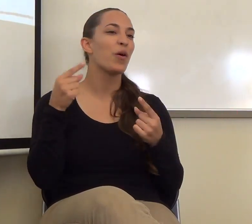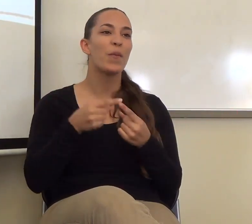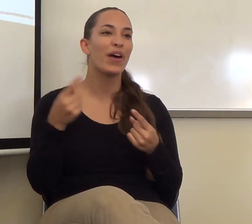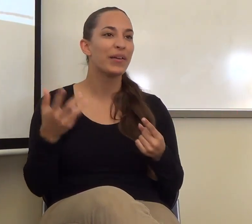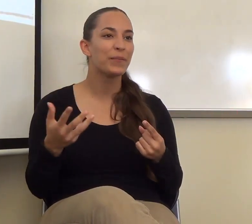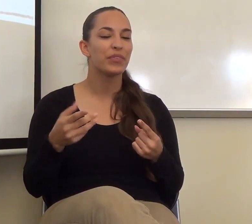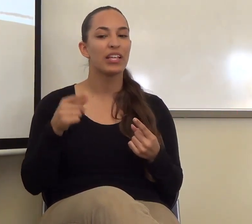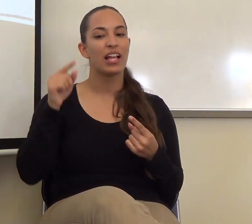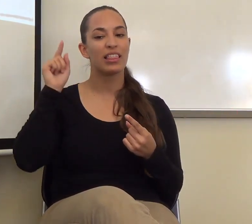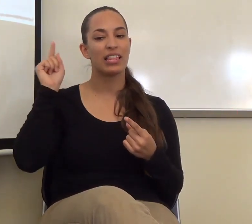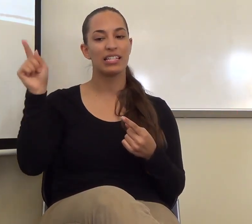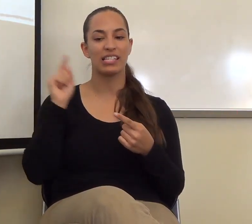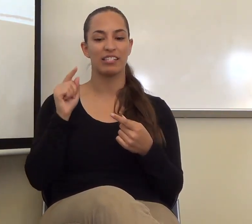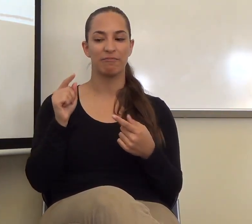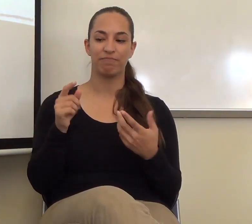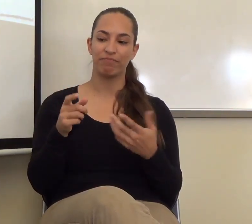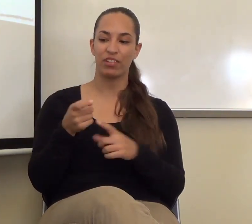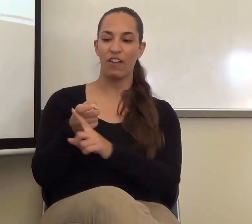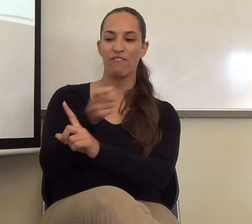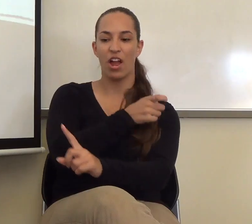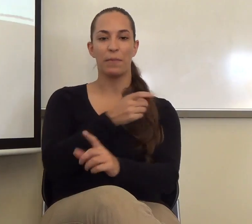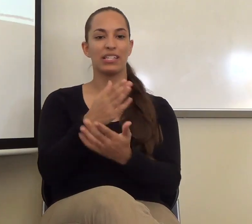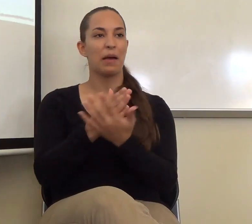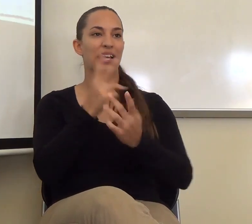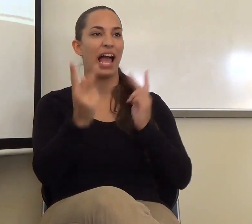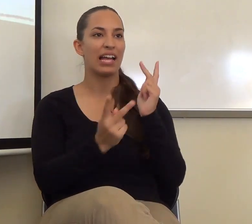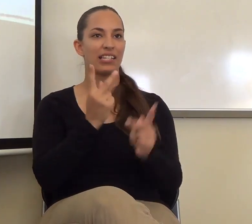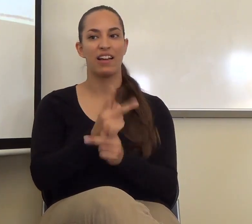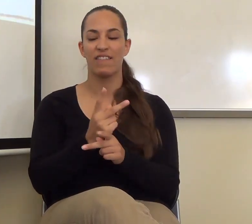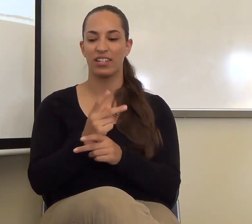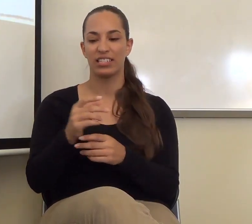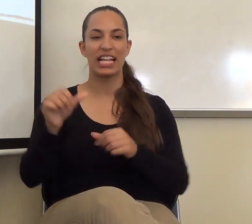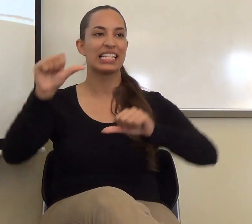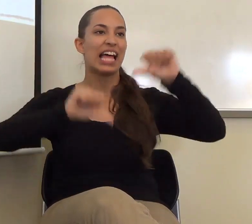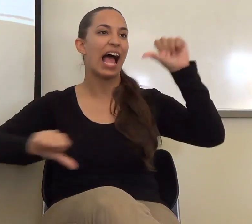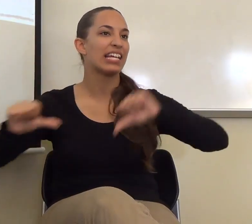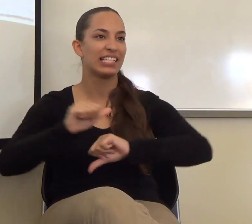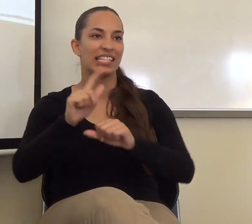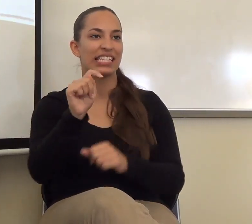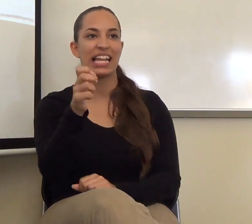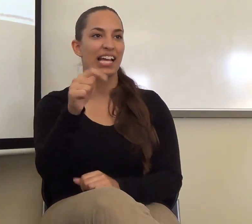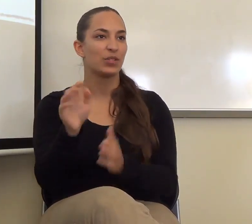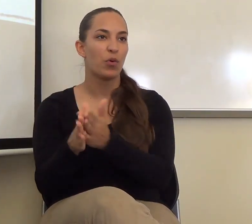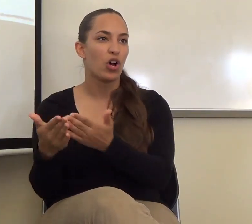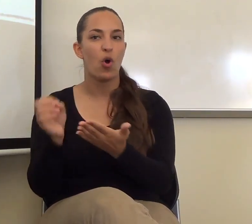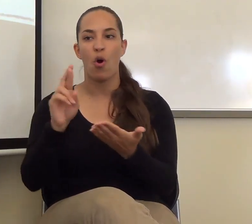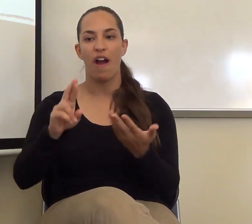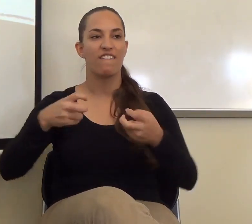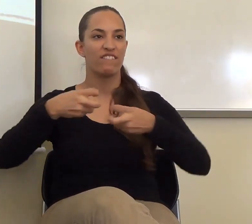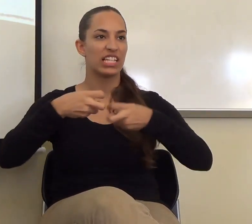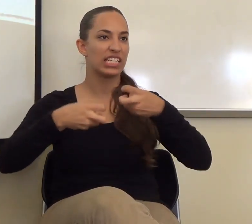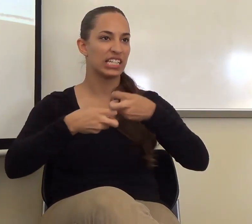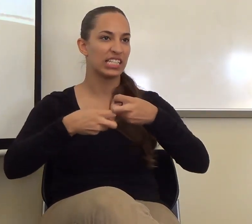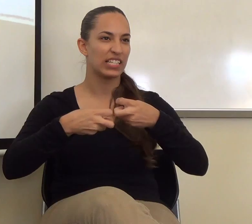out of some kind of science or physics textbook, okay? When you get to your science or physics